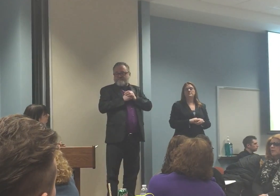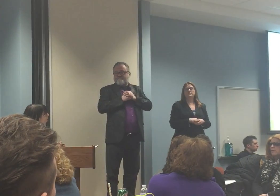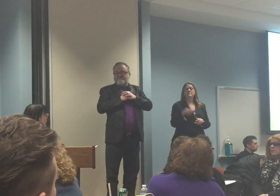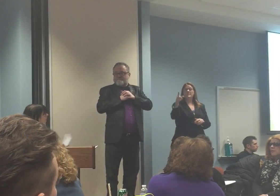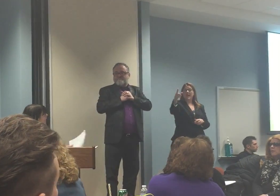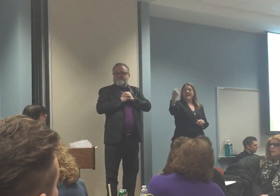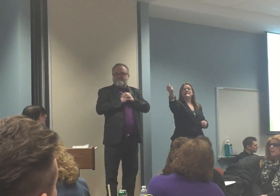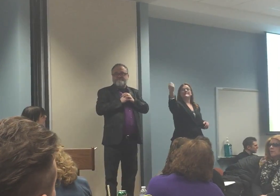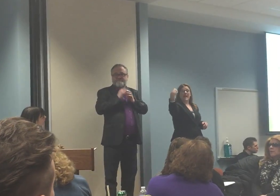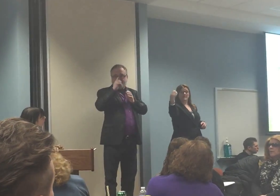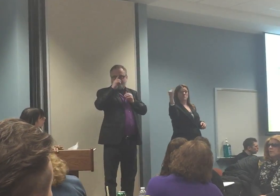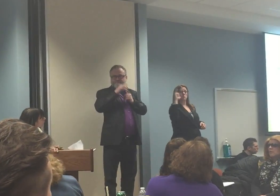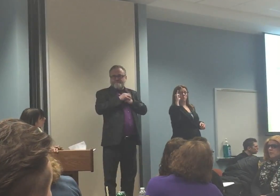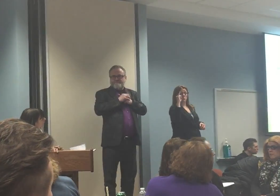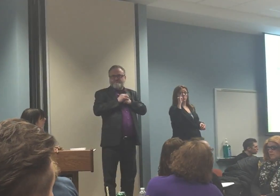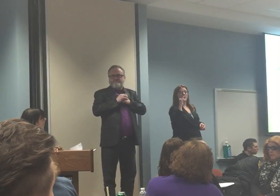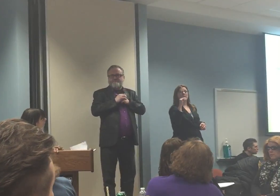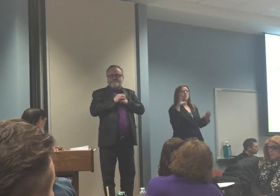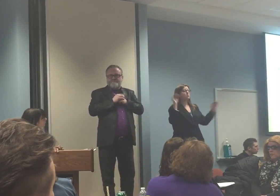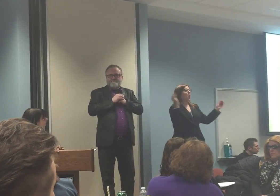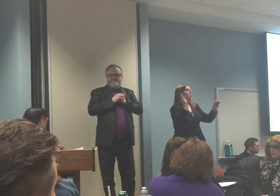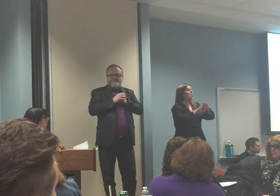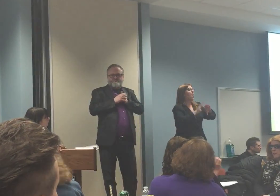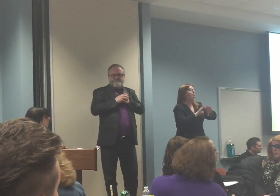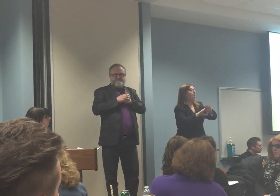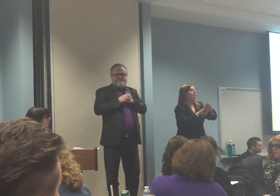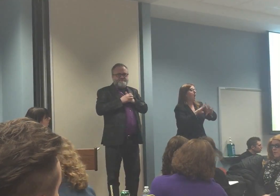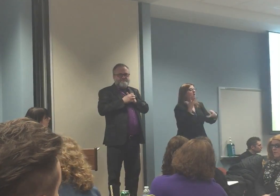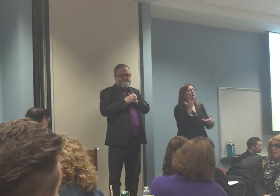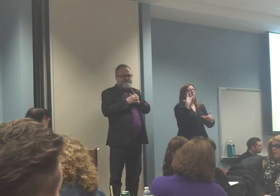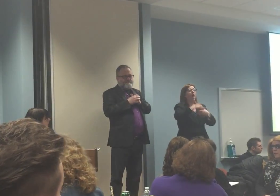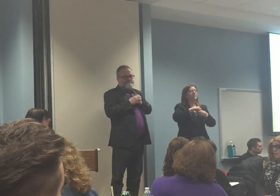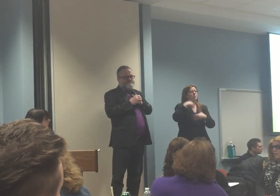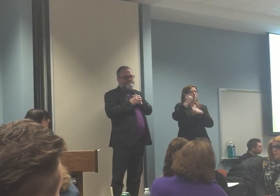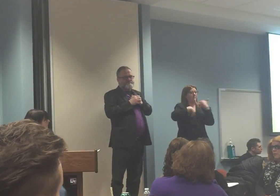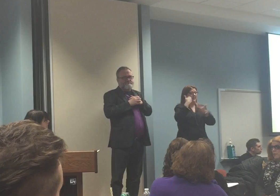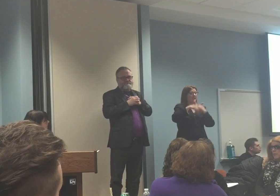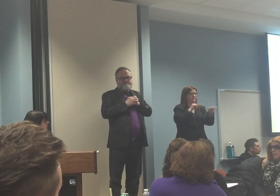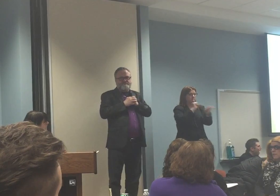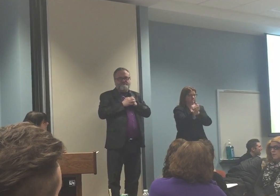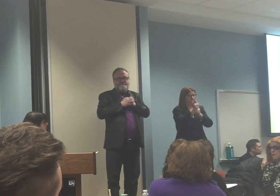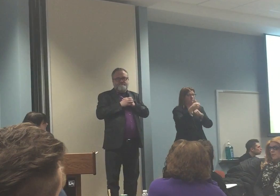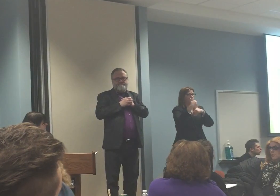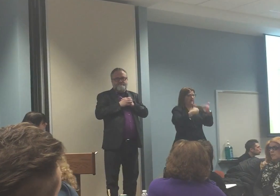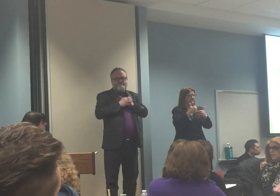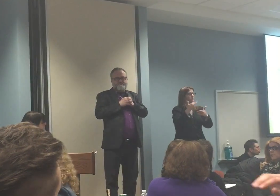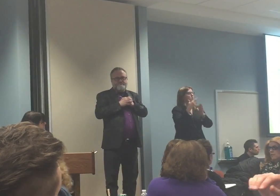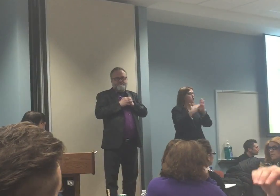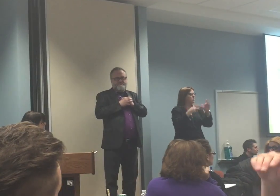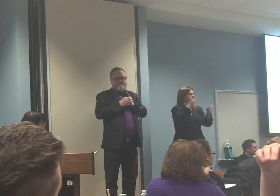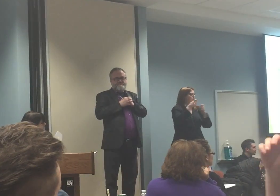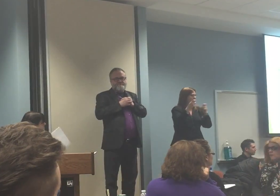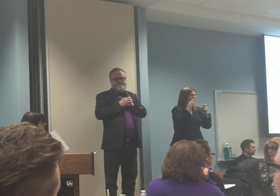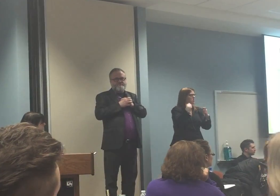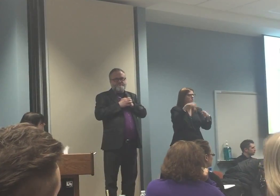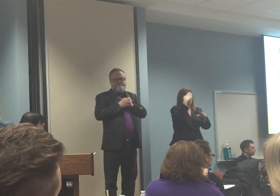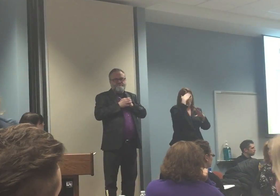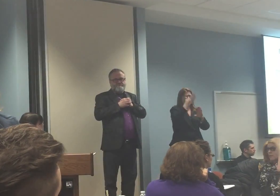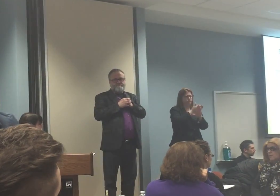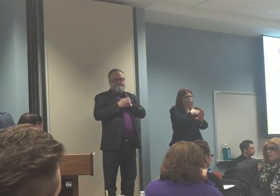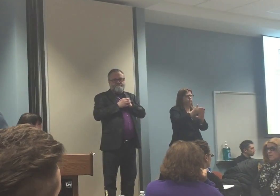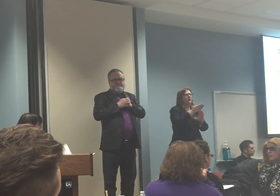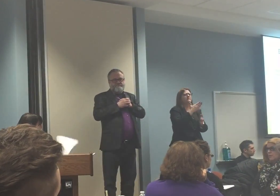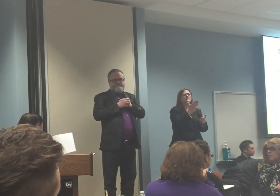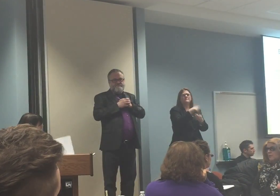Yes, that's the other concern. There is no warning. Within the promulgation process of the rules and regulations, we knew ahead of time that there were